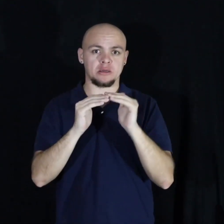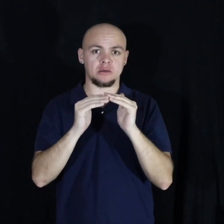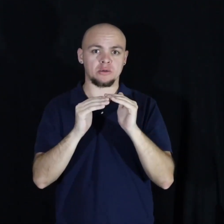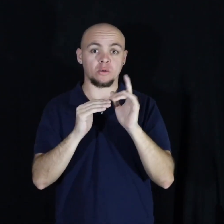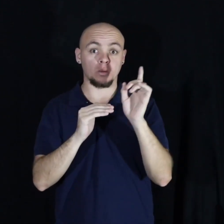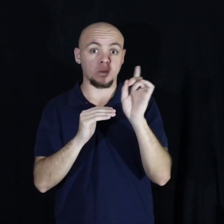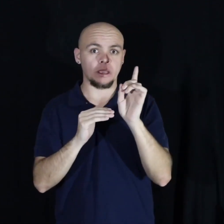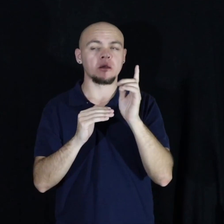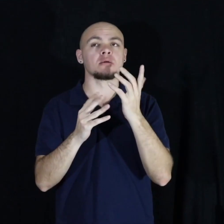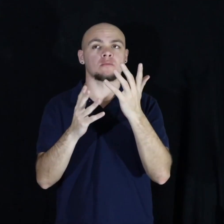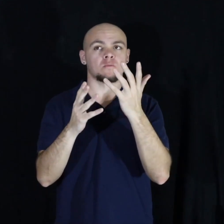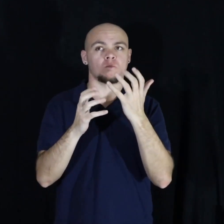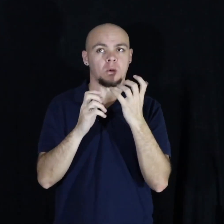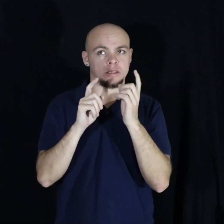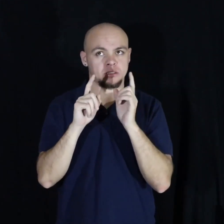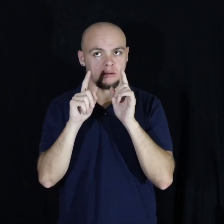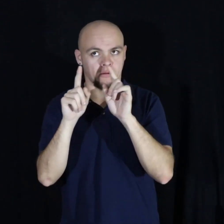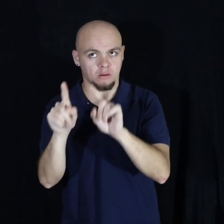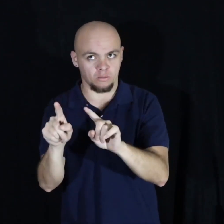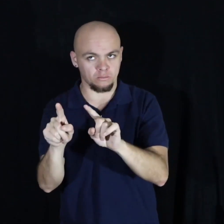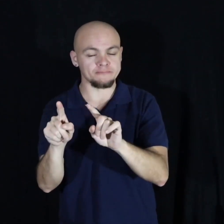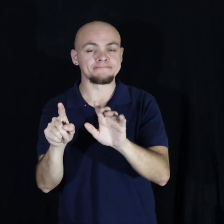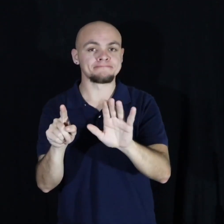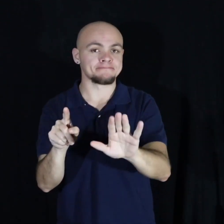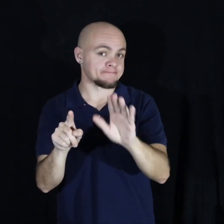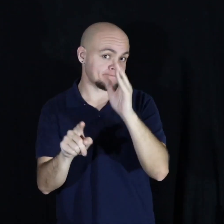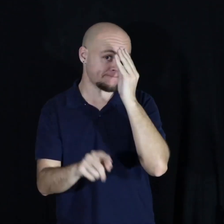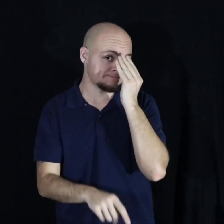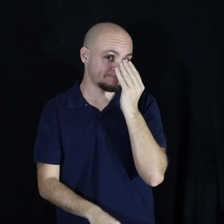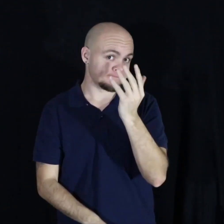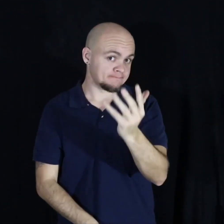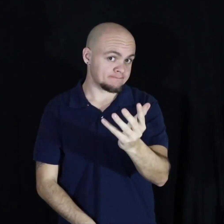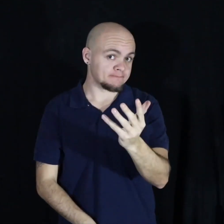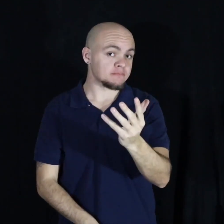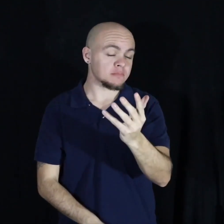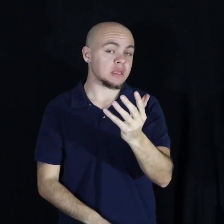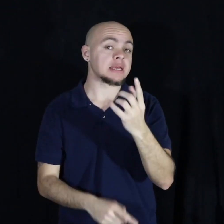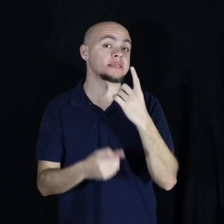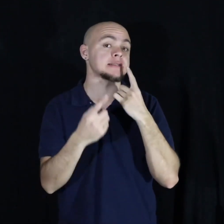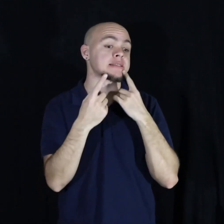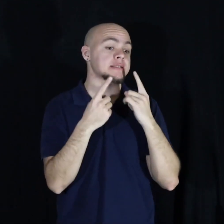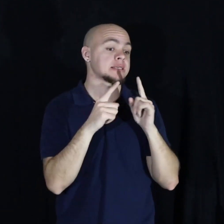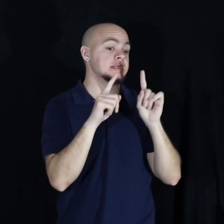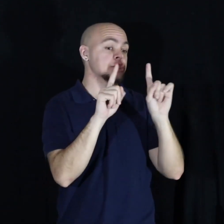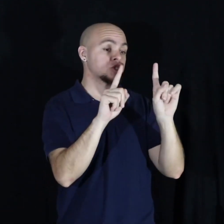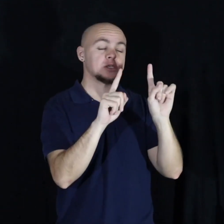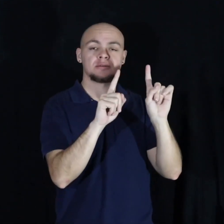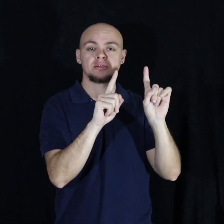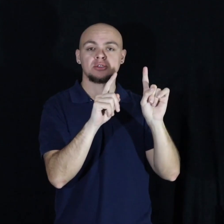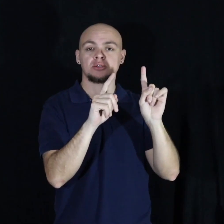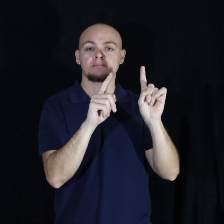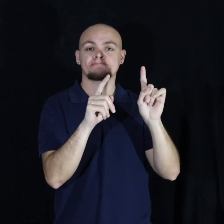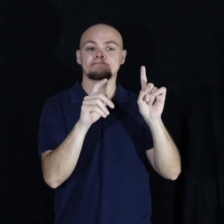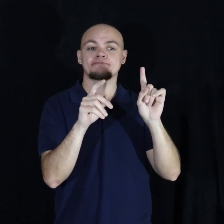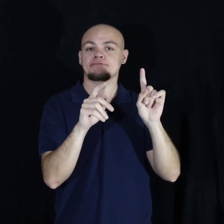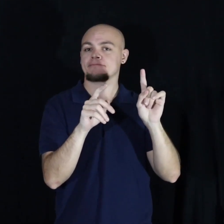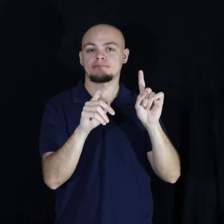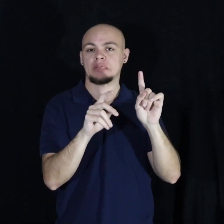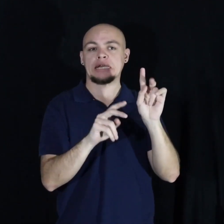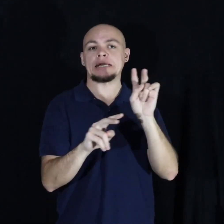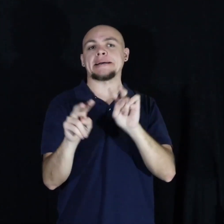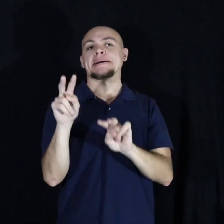to go. I want you to know that achieving success is not a spectator